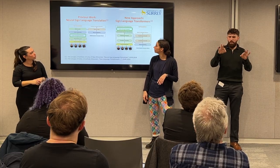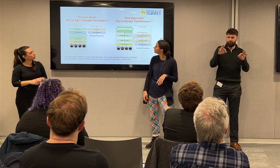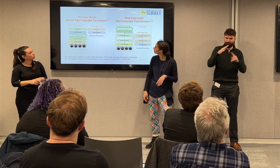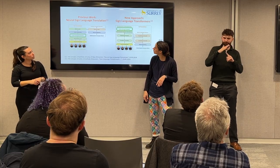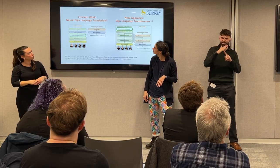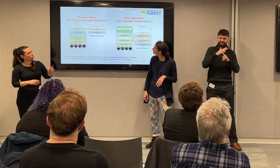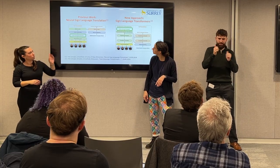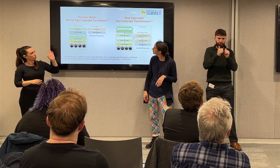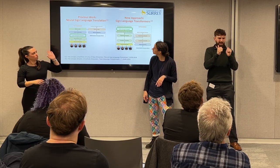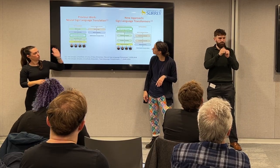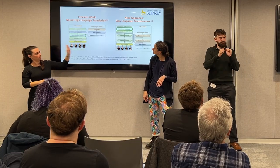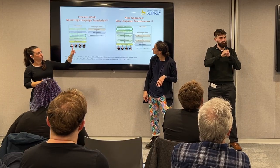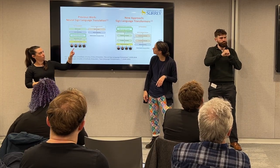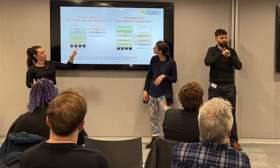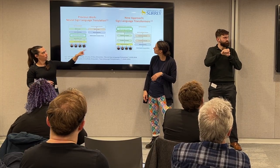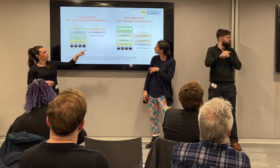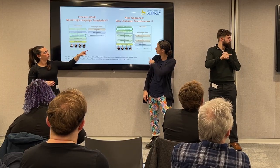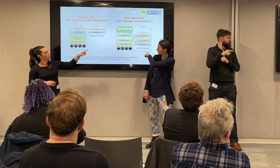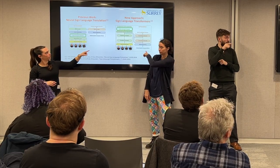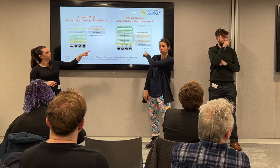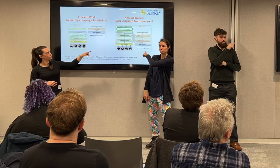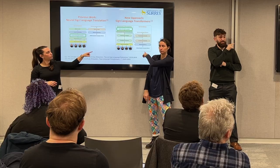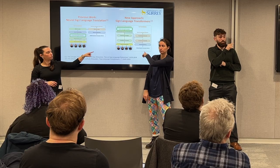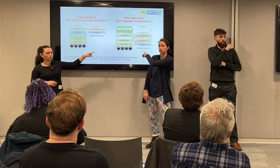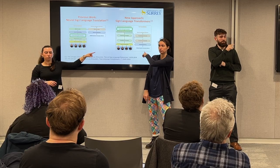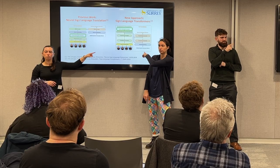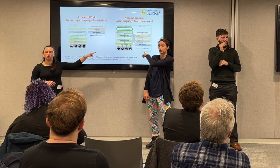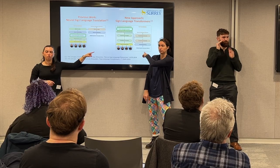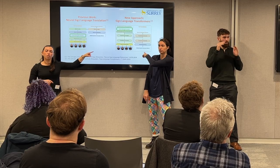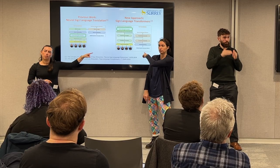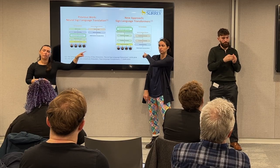one. This is a transformer-based